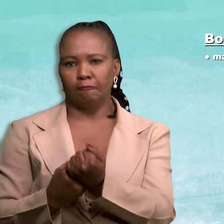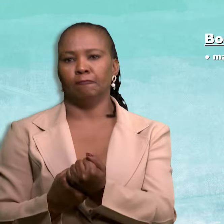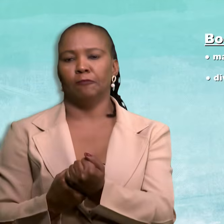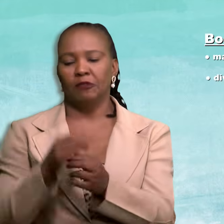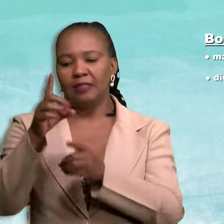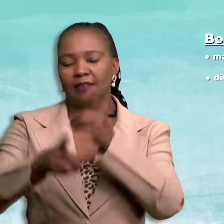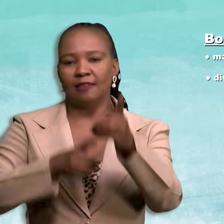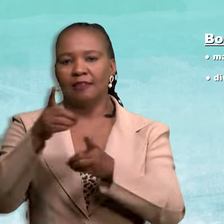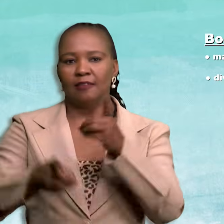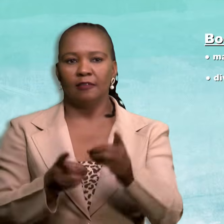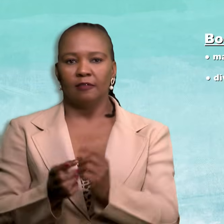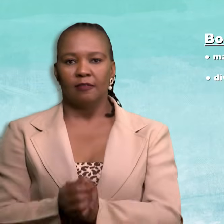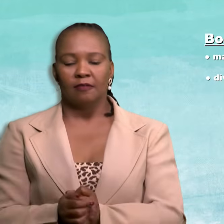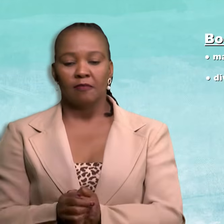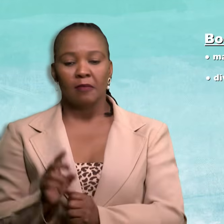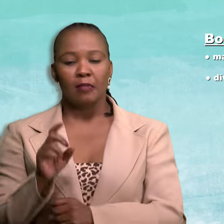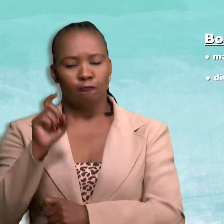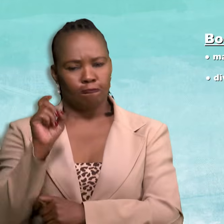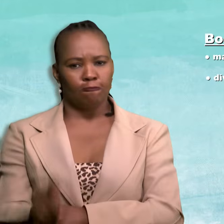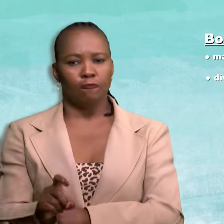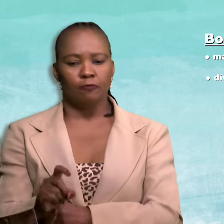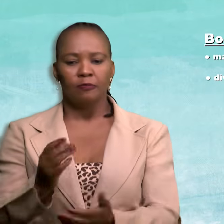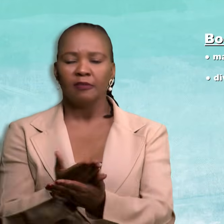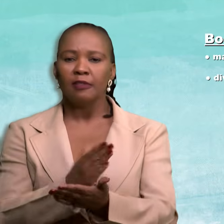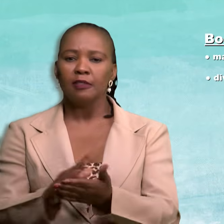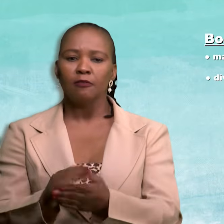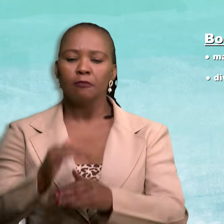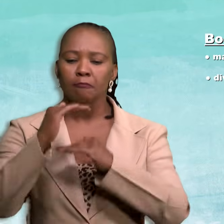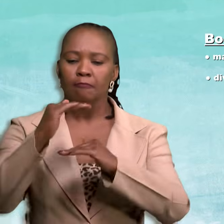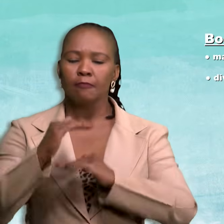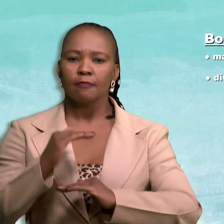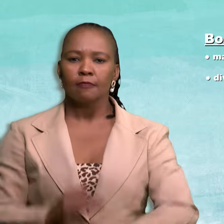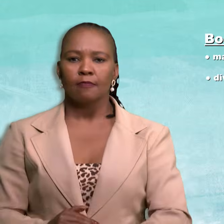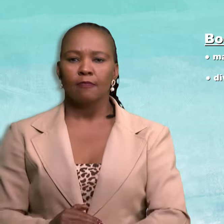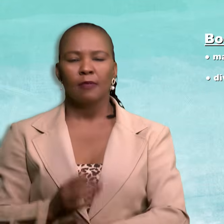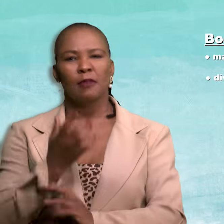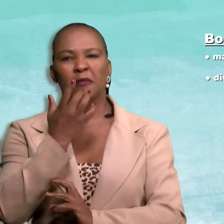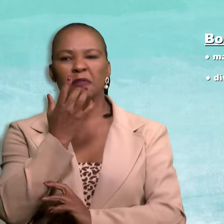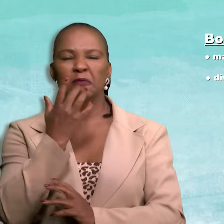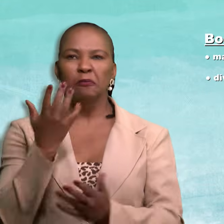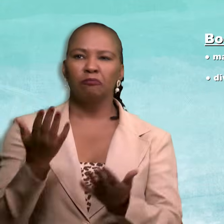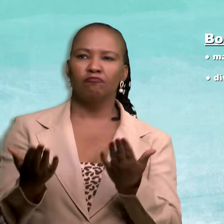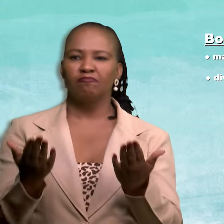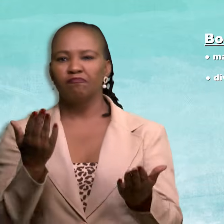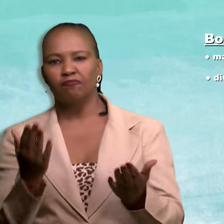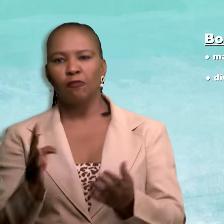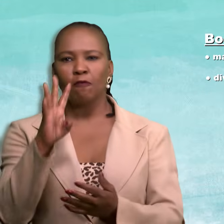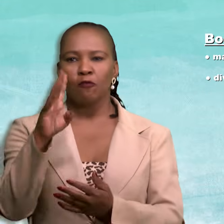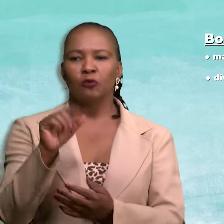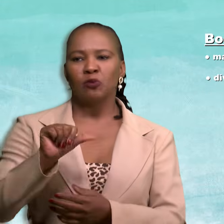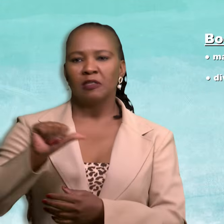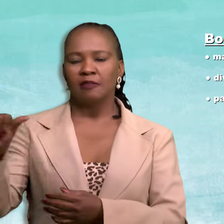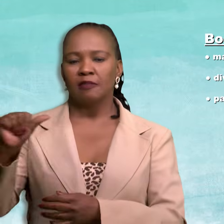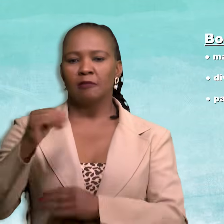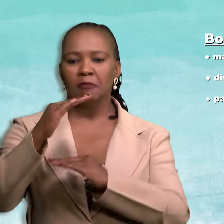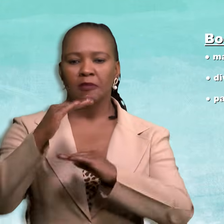discussion. It should be divided into paragraphs, preferably between 4 to 6 paragraphs for a